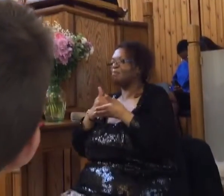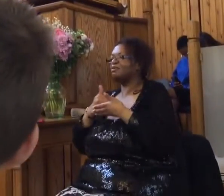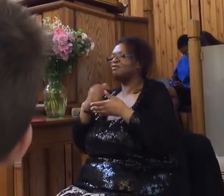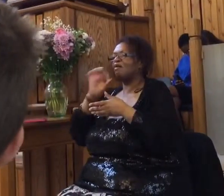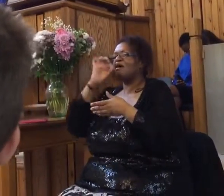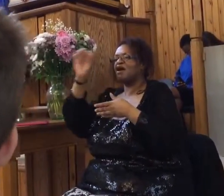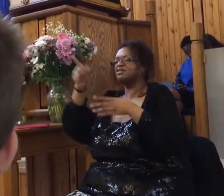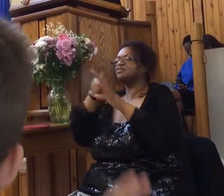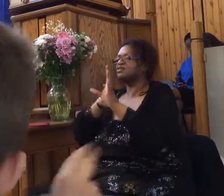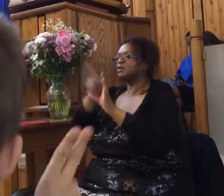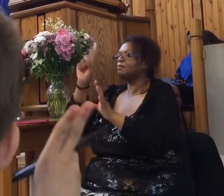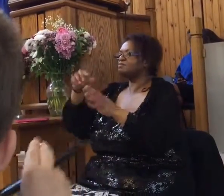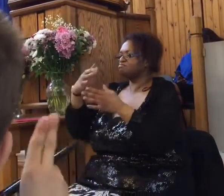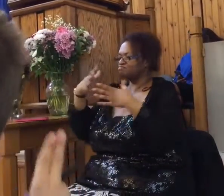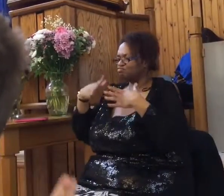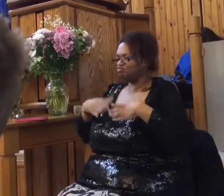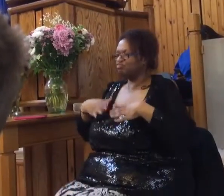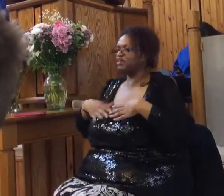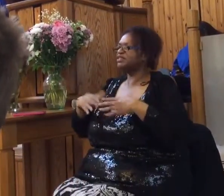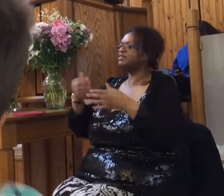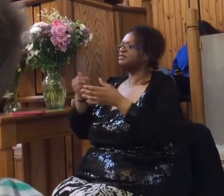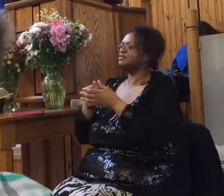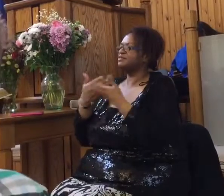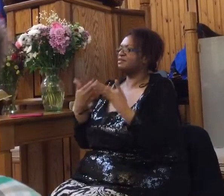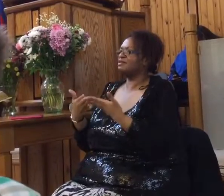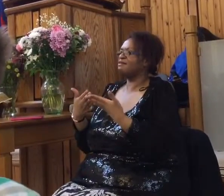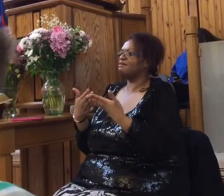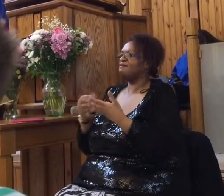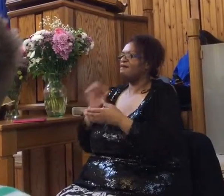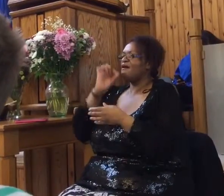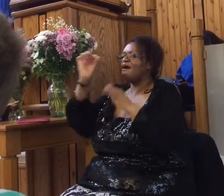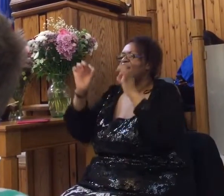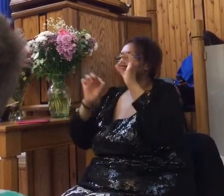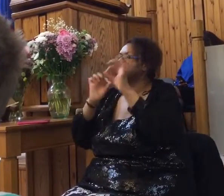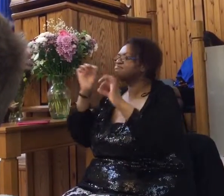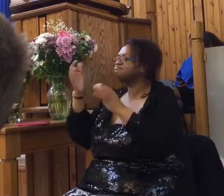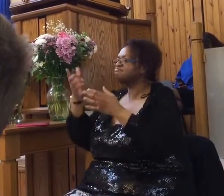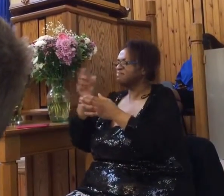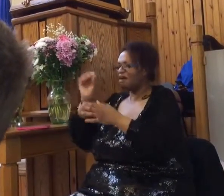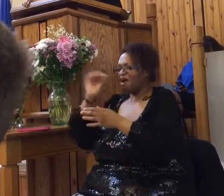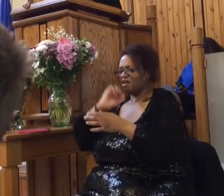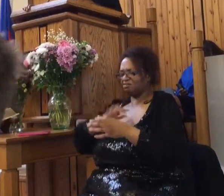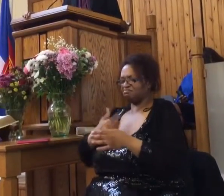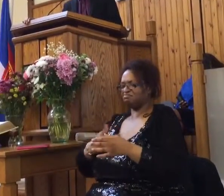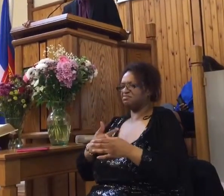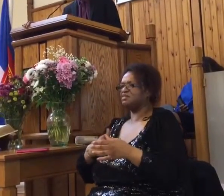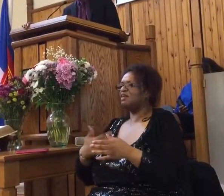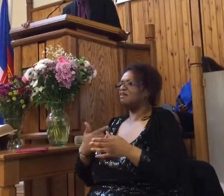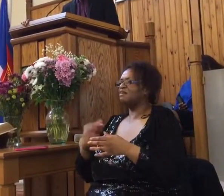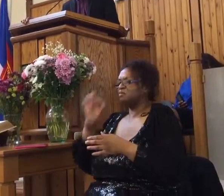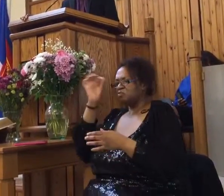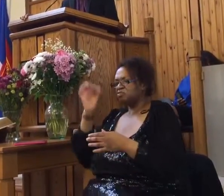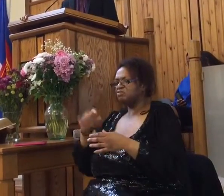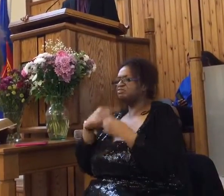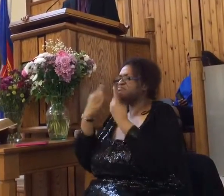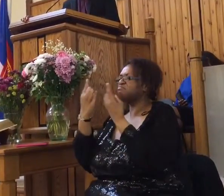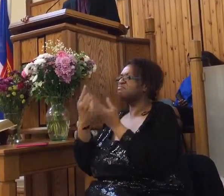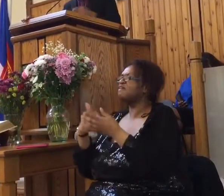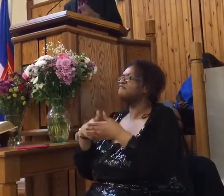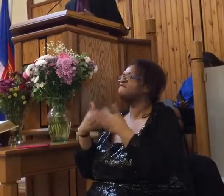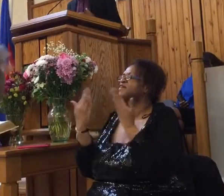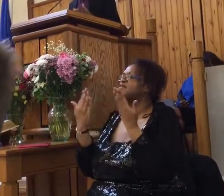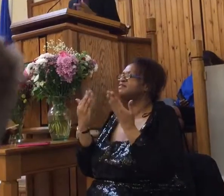be today. That is what we need to be. You need to be asking yourselves some of these questions every day.